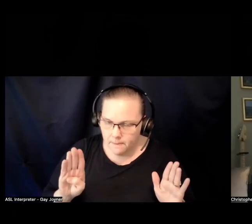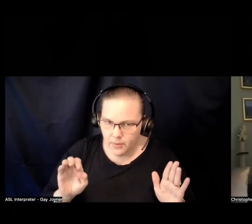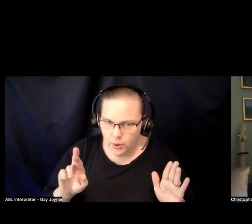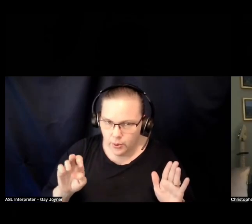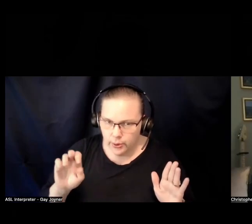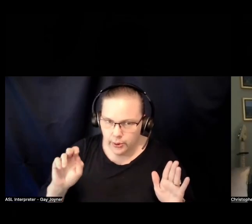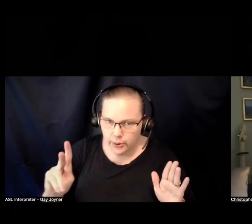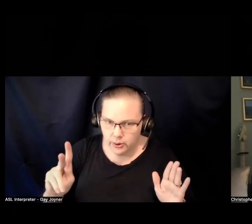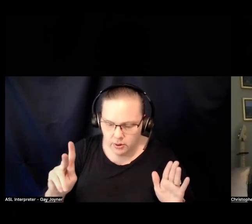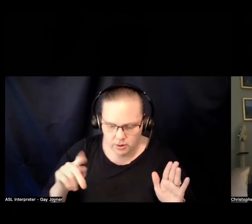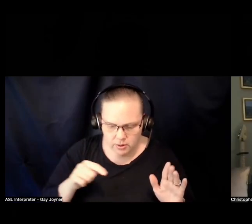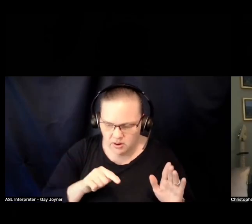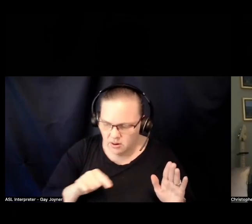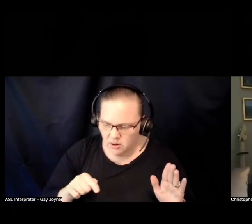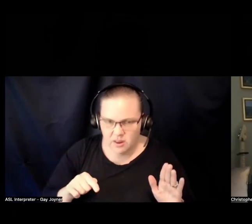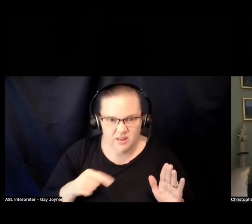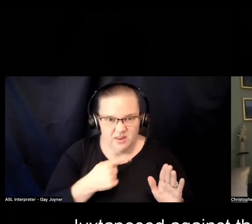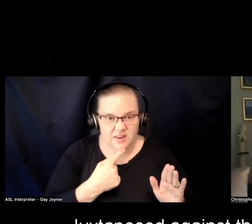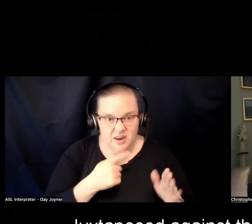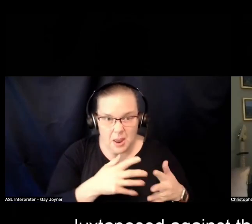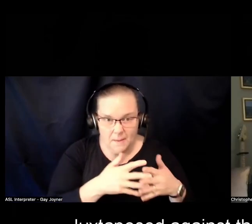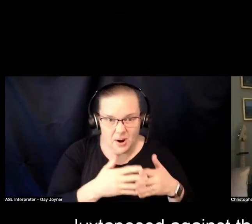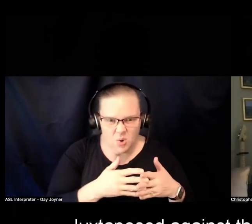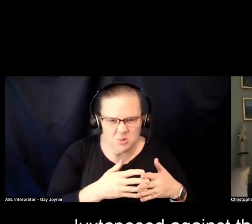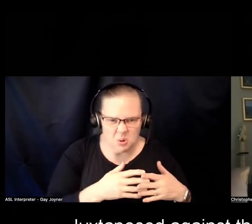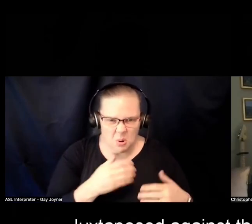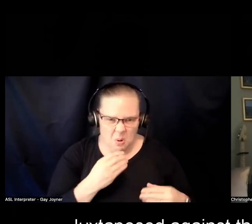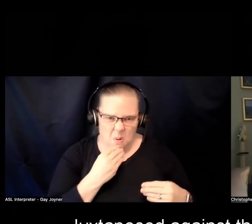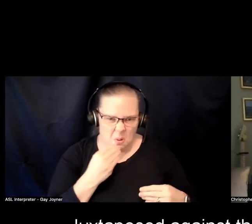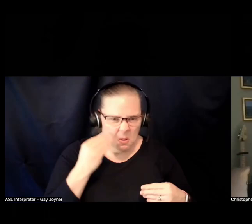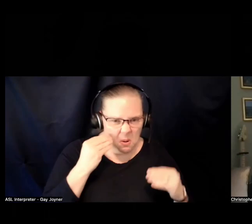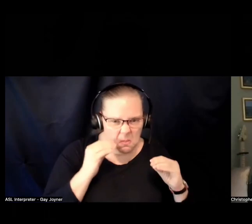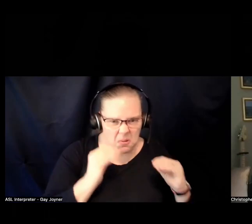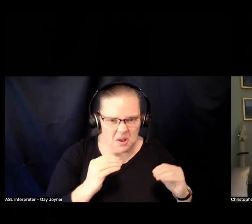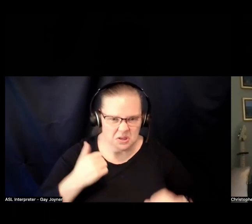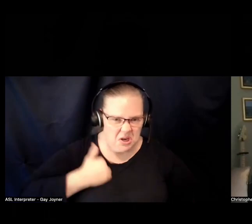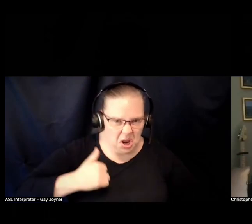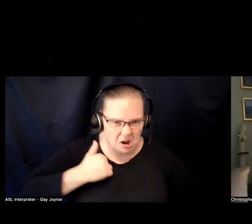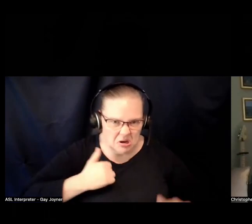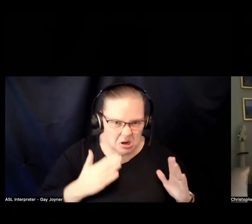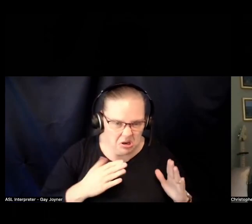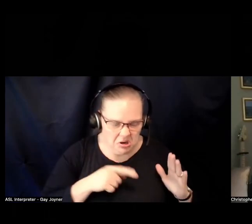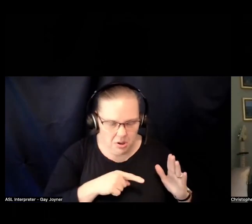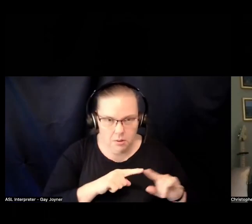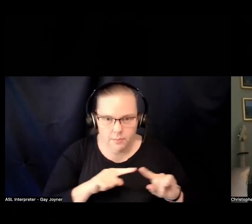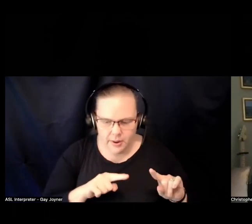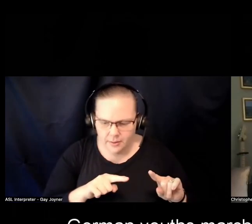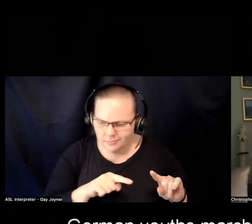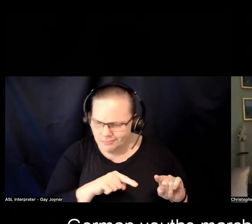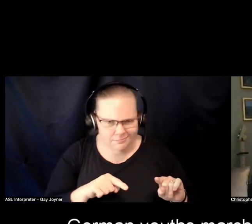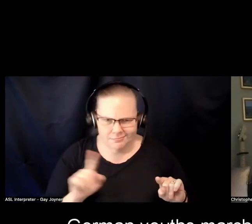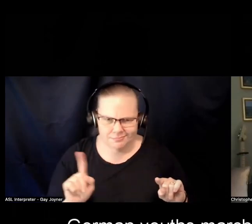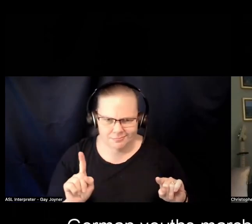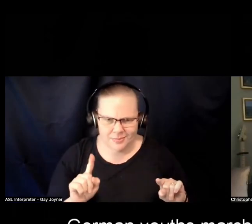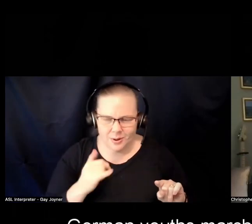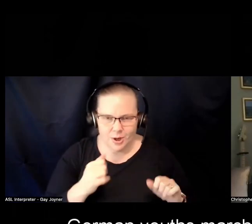as the home of mongrels and gangsters. Juxtaposed against these images were columns of neatly uniformed youths, German